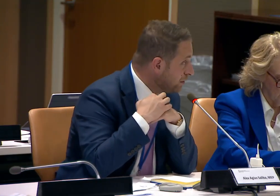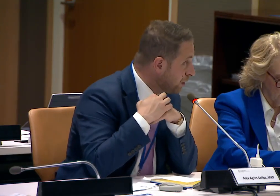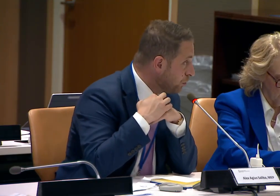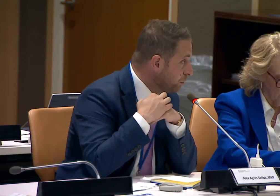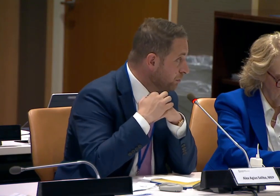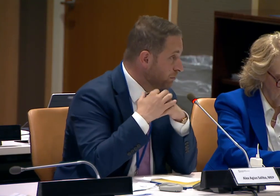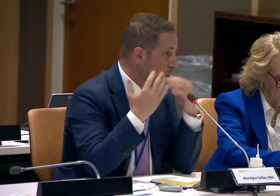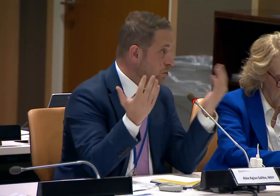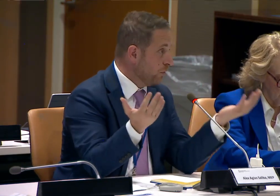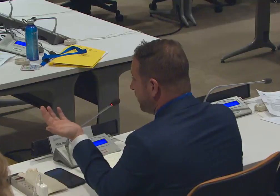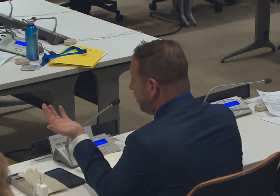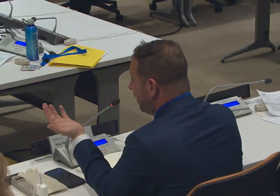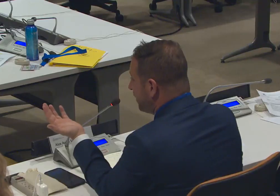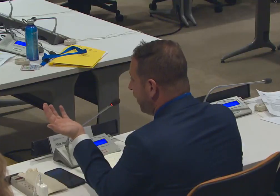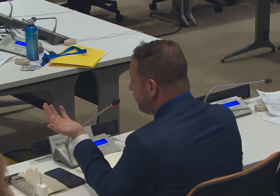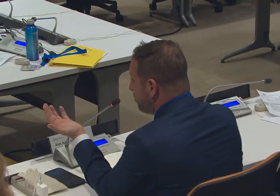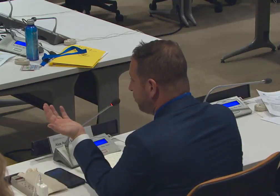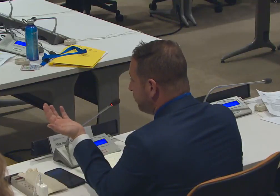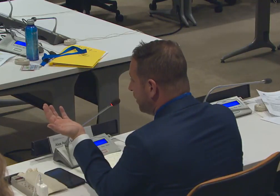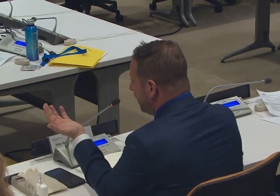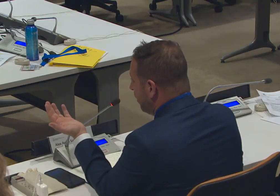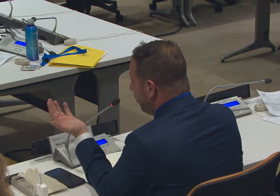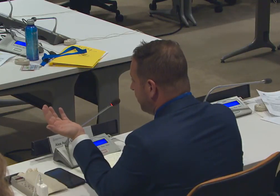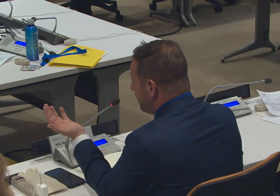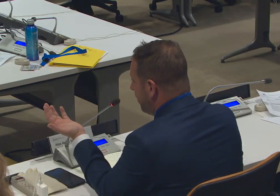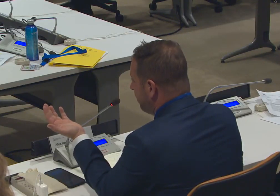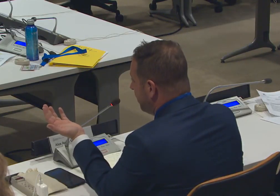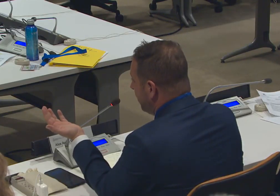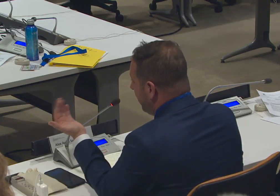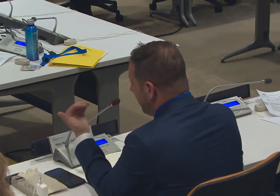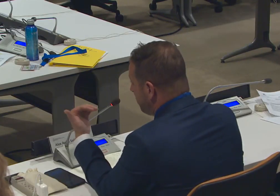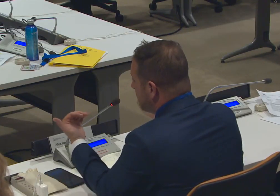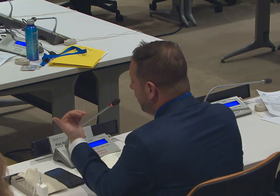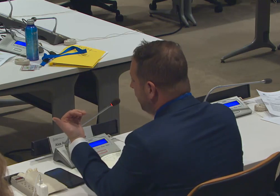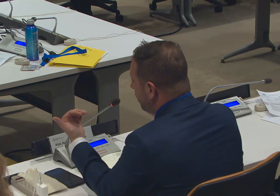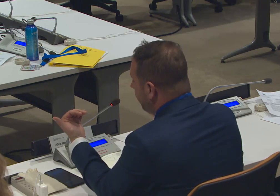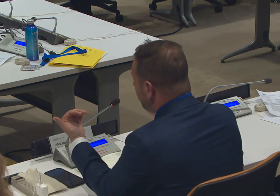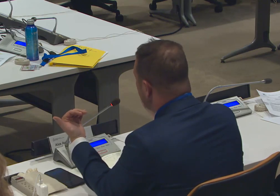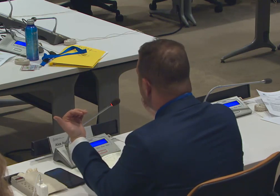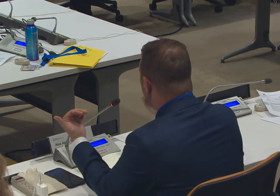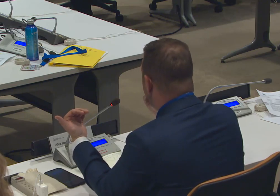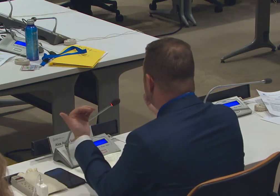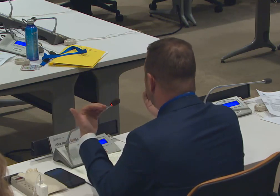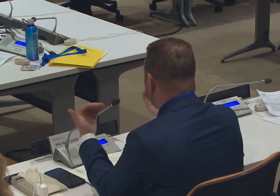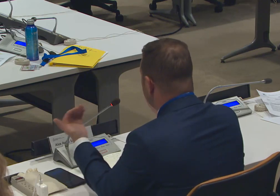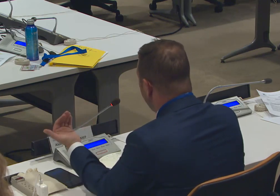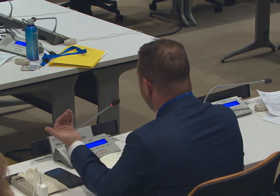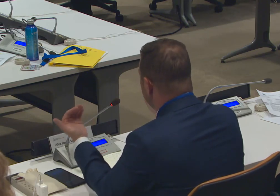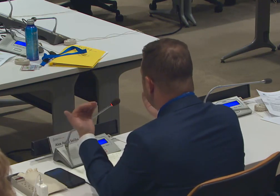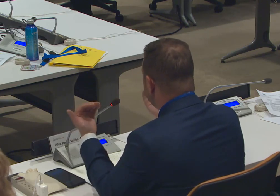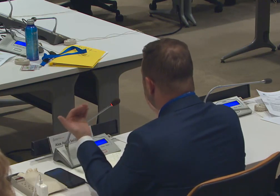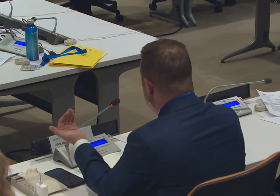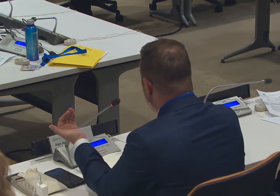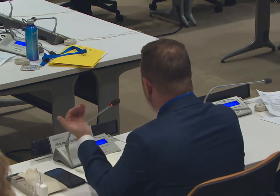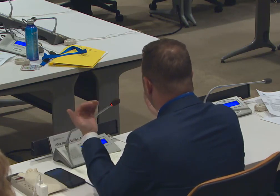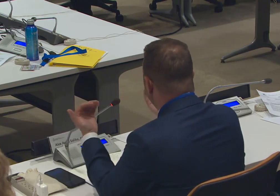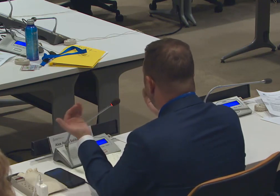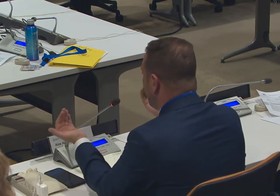Mental Health Intergroup, because obviously when it comes to autism, especially in the European Parliament, we try